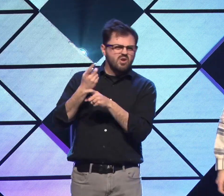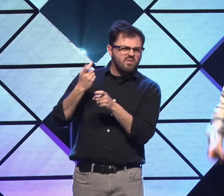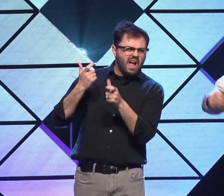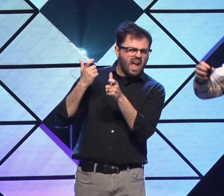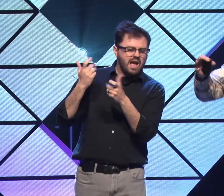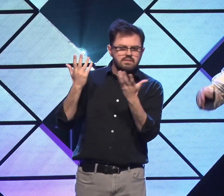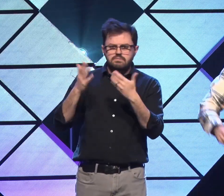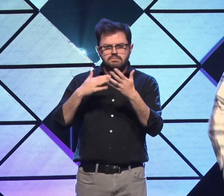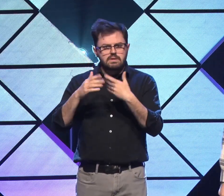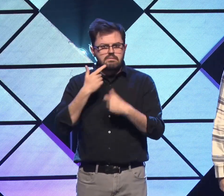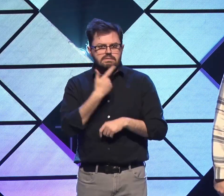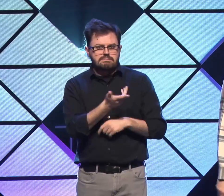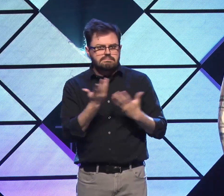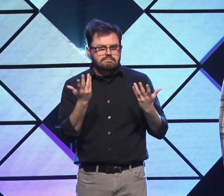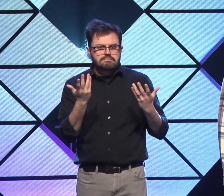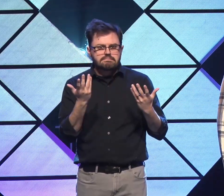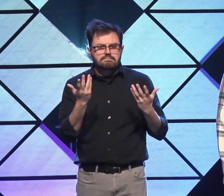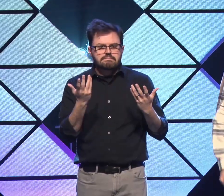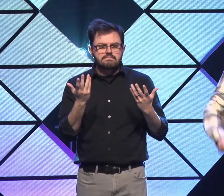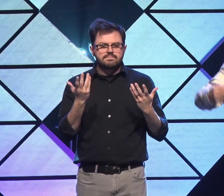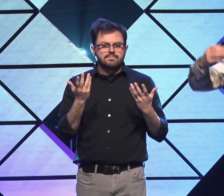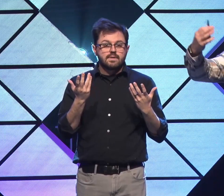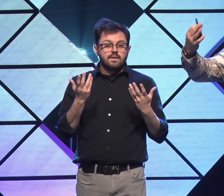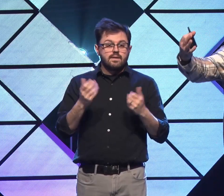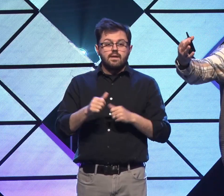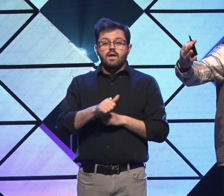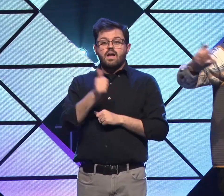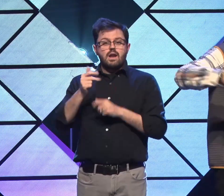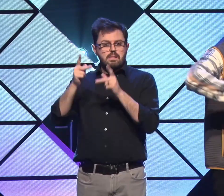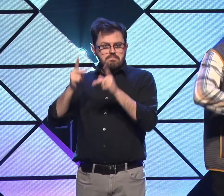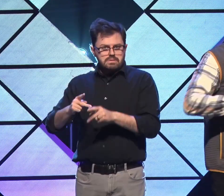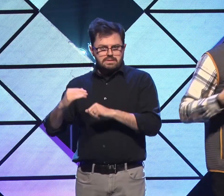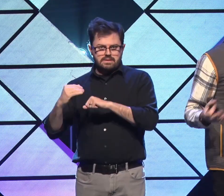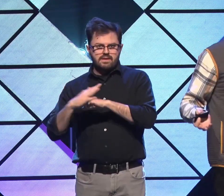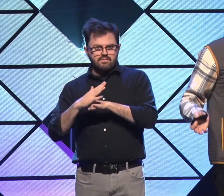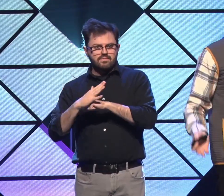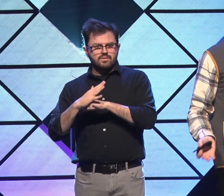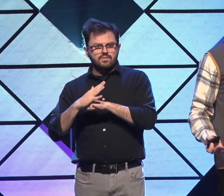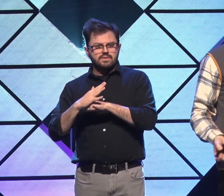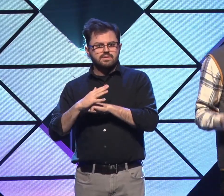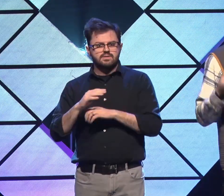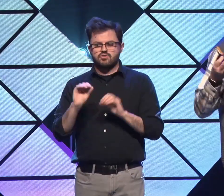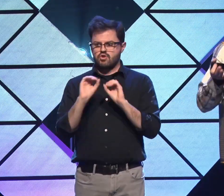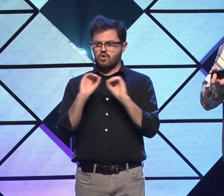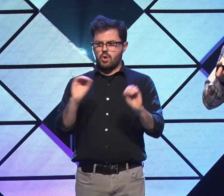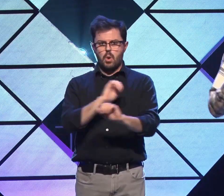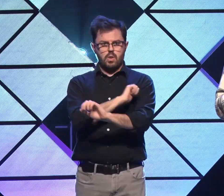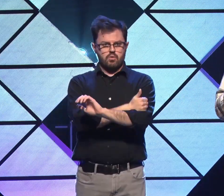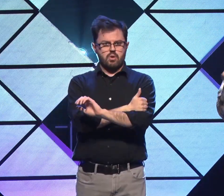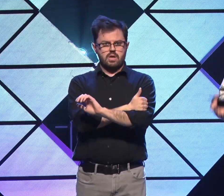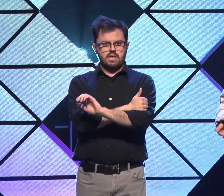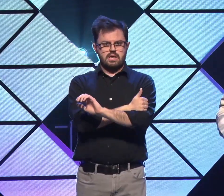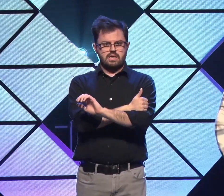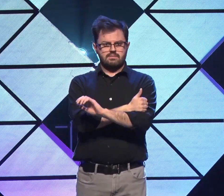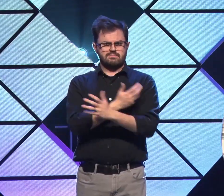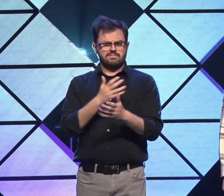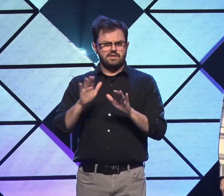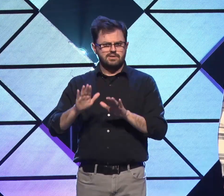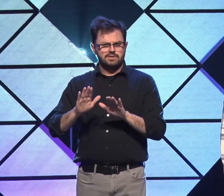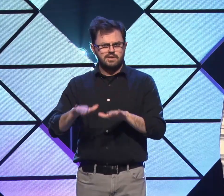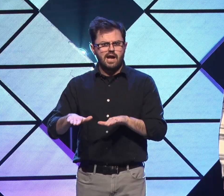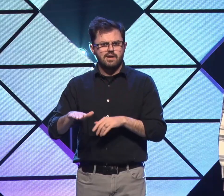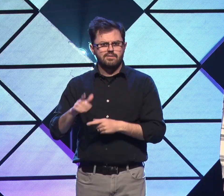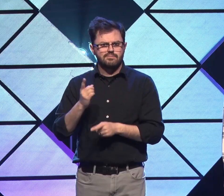fast, whatever it might be, right? You know, another person of influence that has very little authority institutionally, it would be a